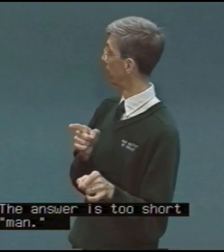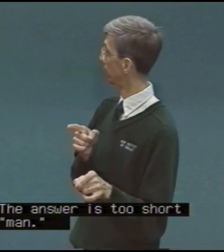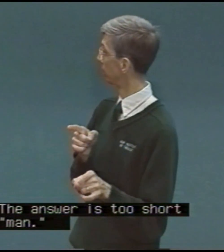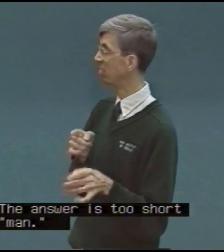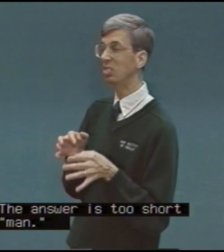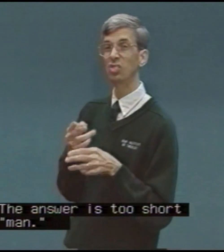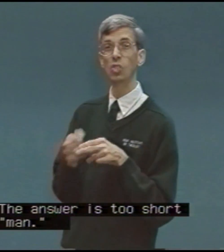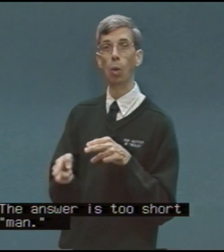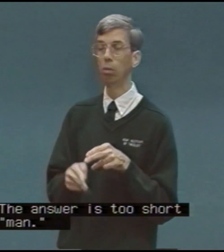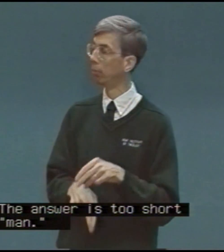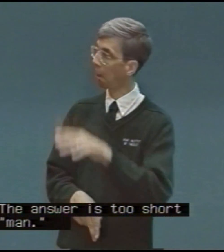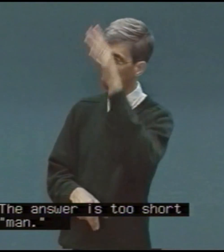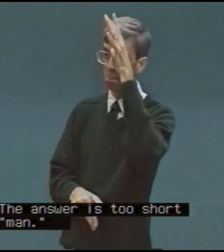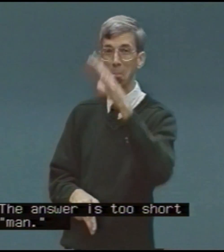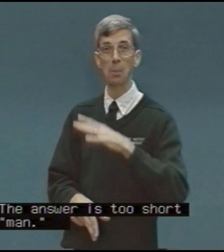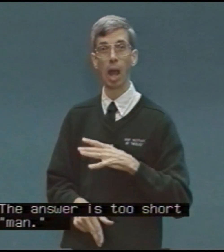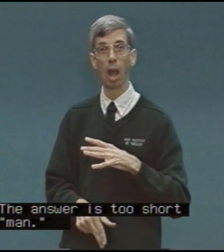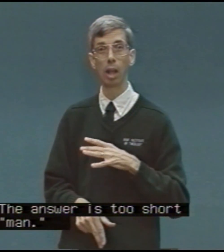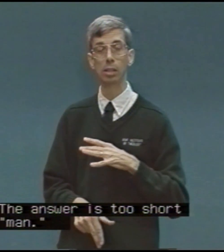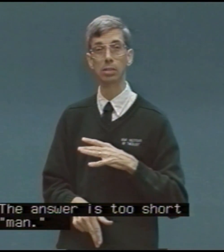The answer is too short. Man.